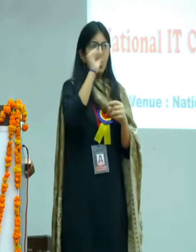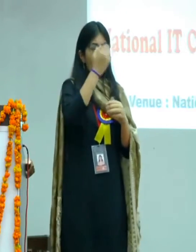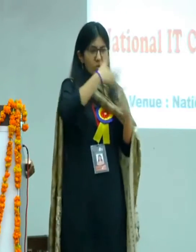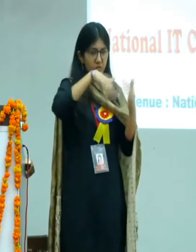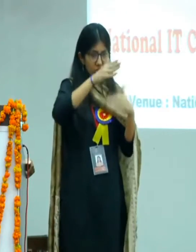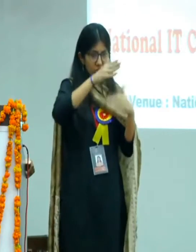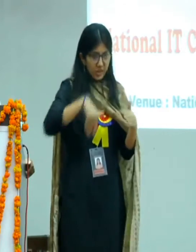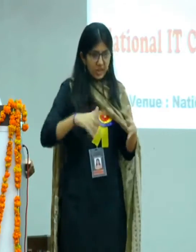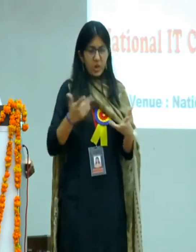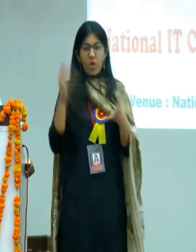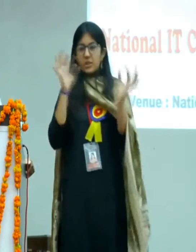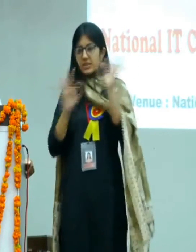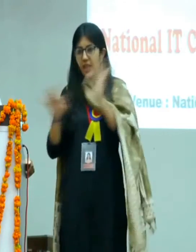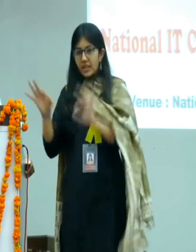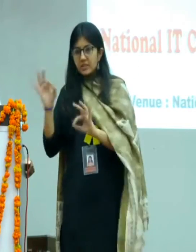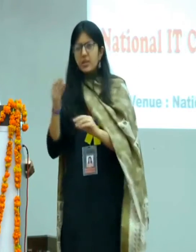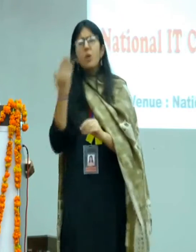only for IT?